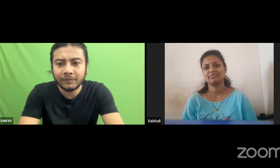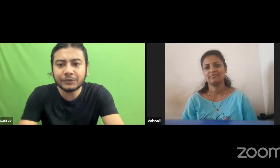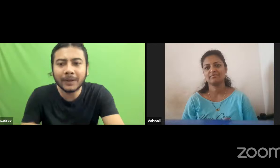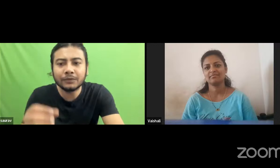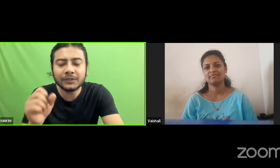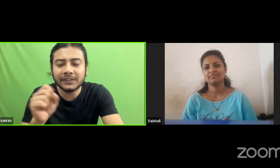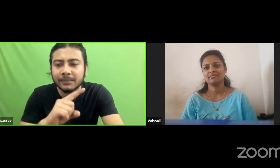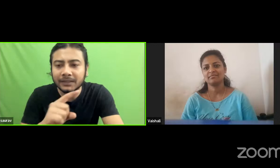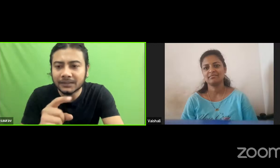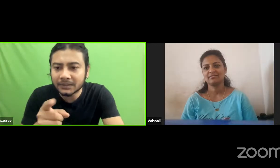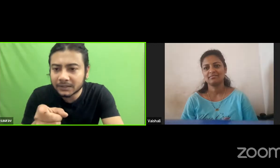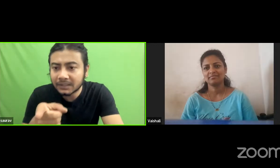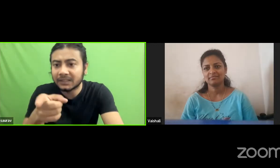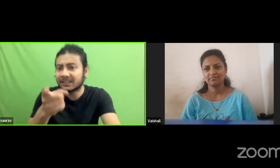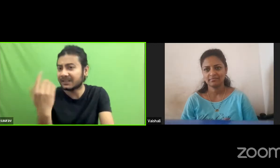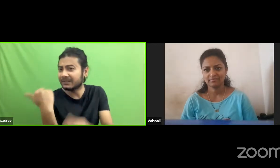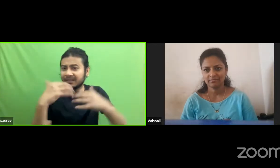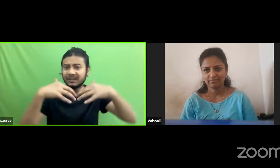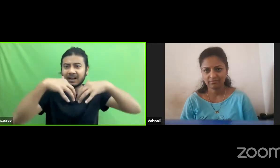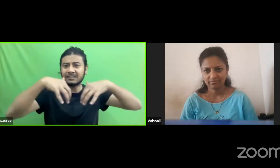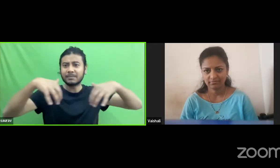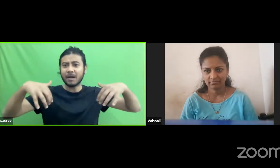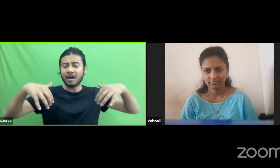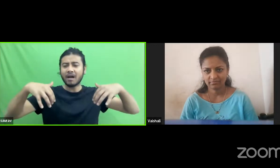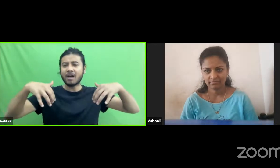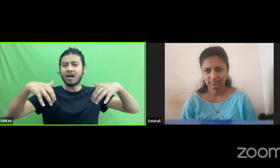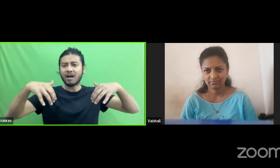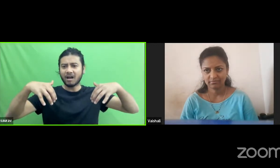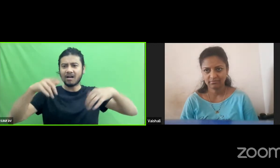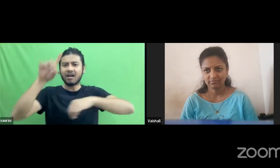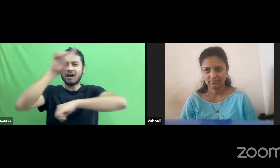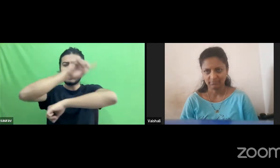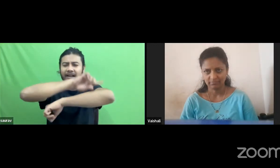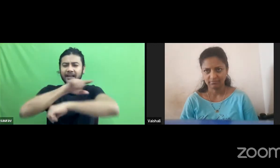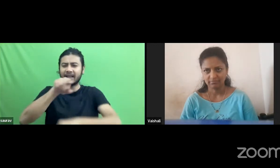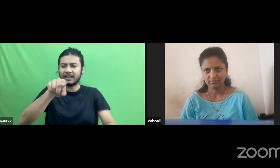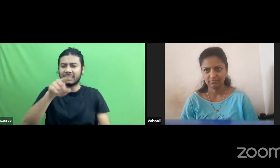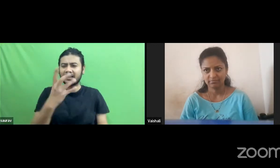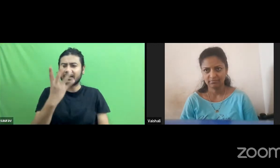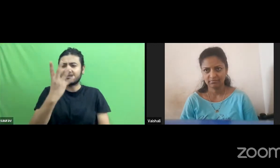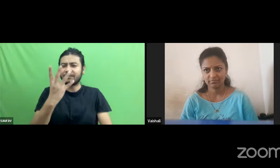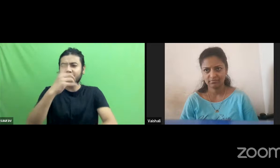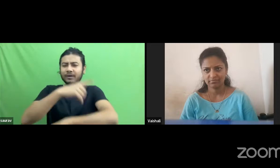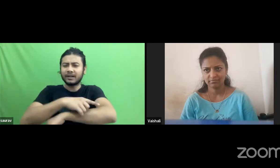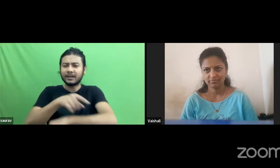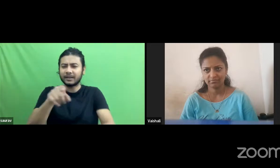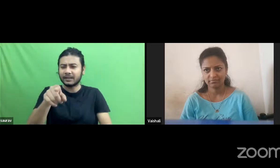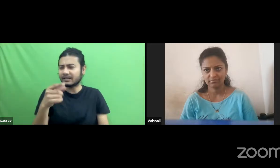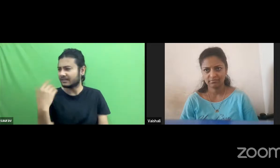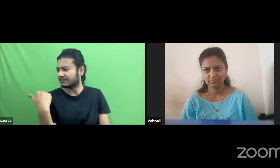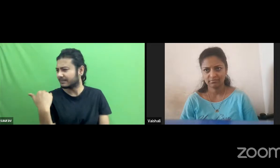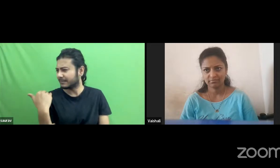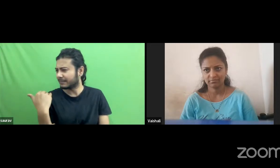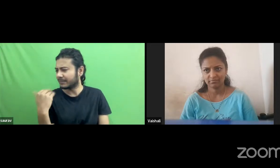Which month was this, Mataji? Month, 1 second. Maybe I think it must have been 2 months back.